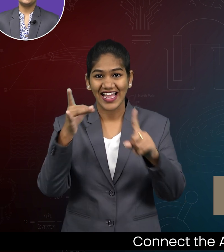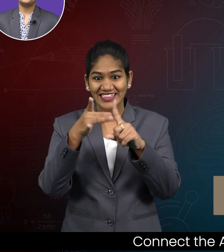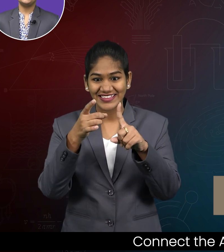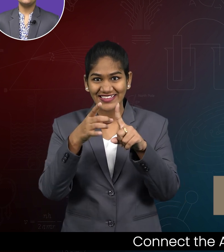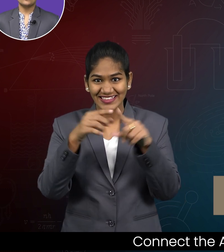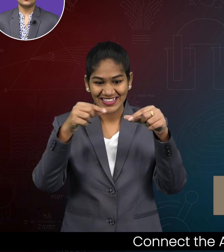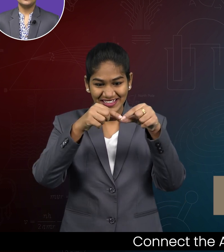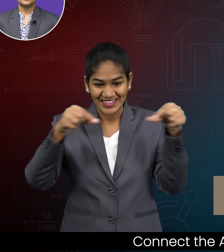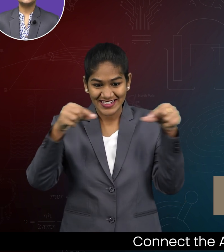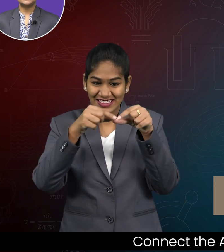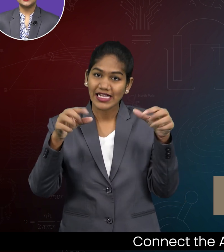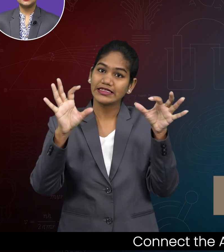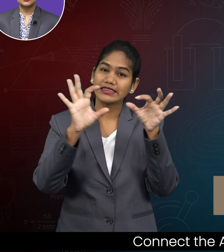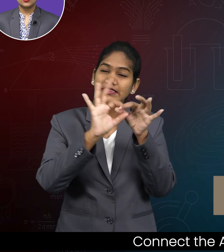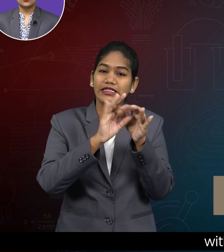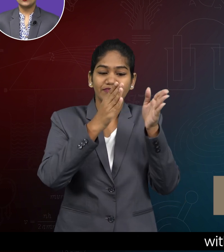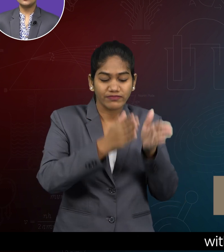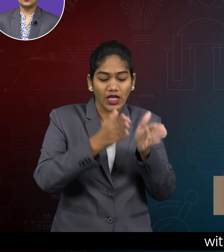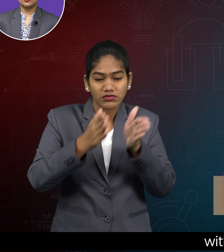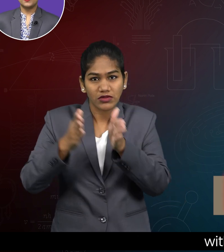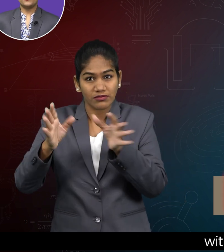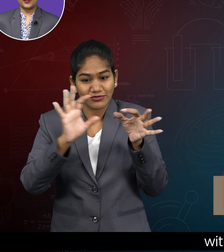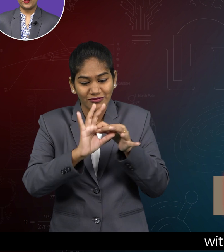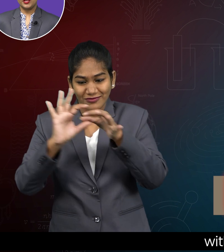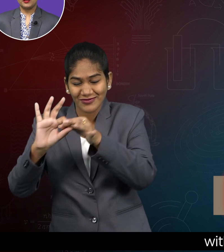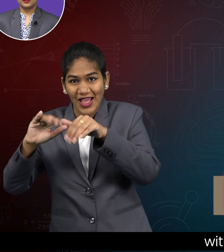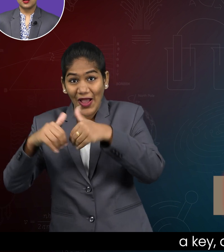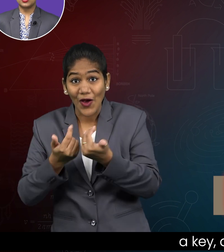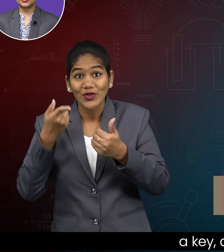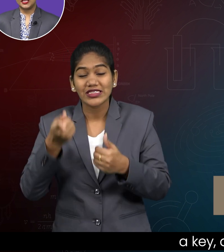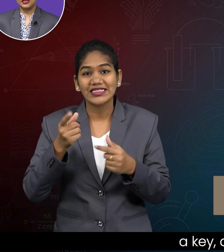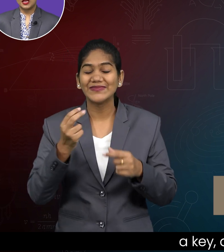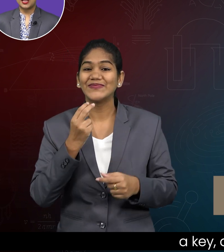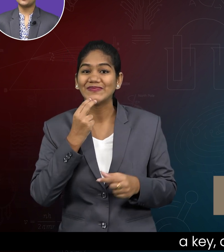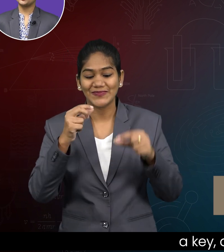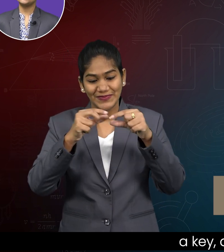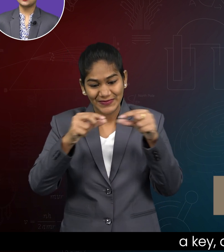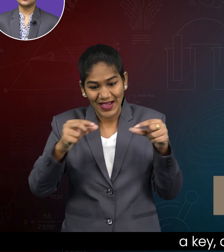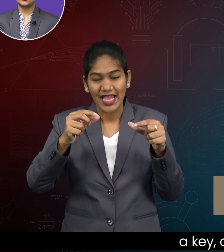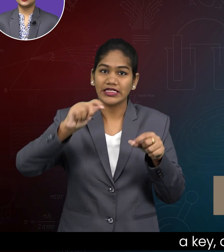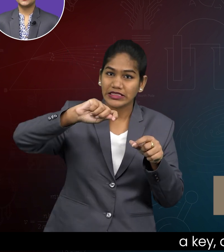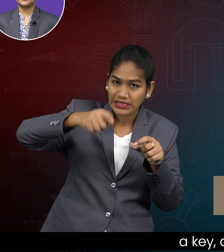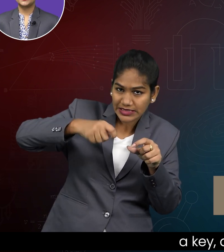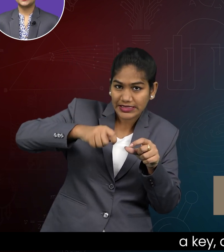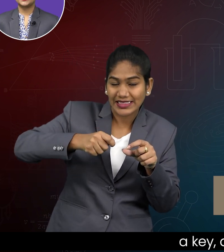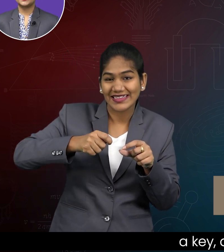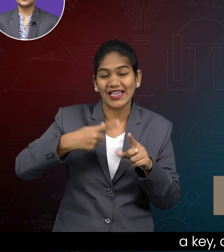Connect the aluminium rod in series with a battery, a key and a rheostat.